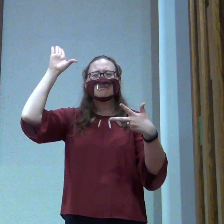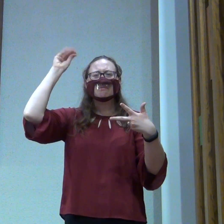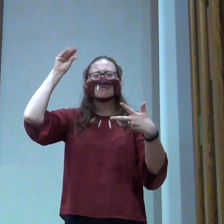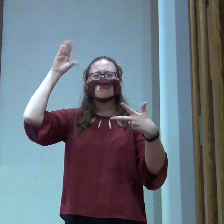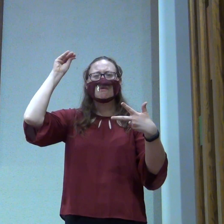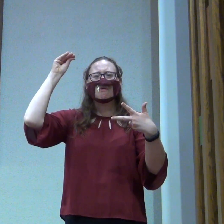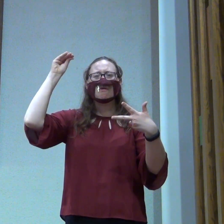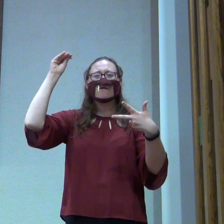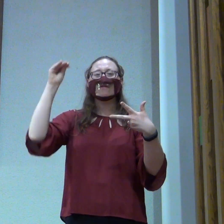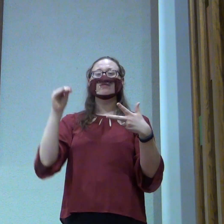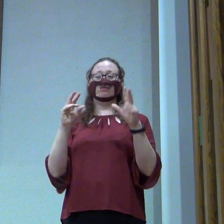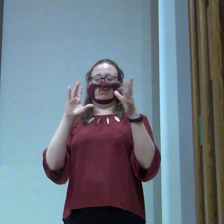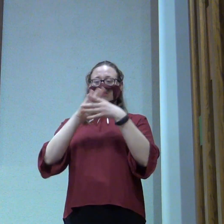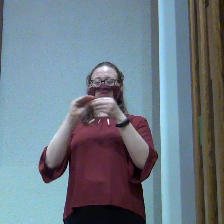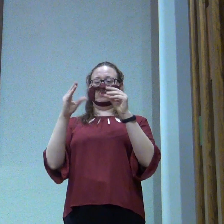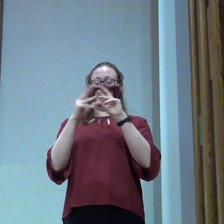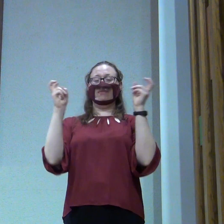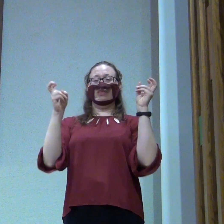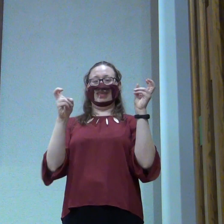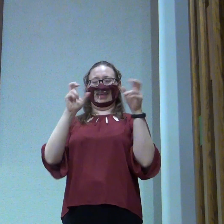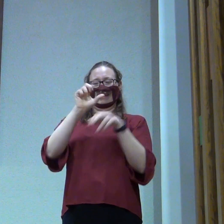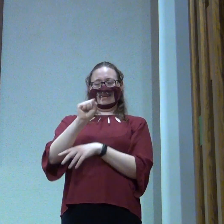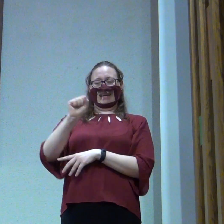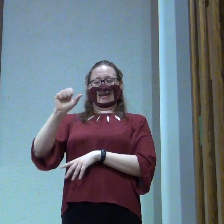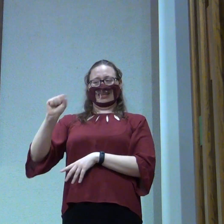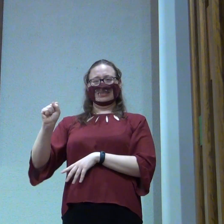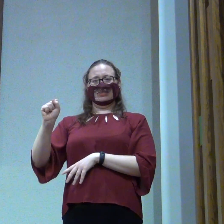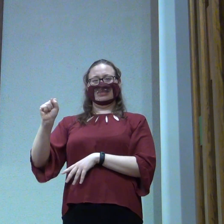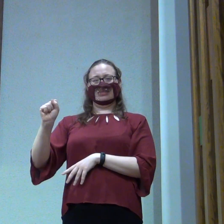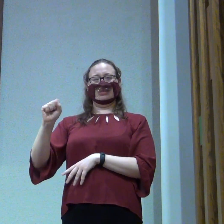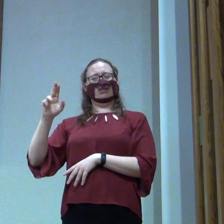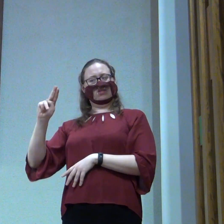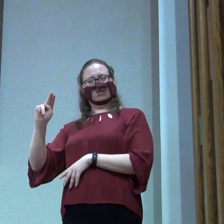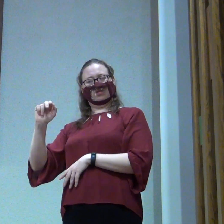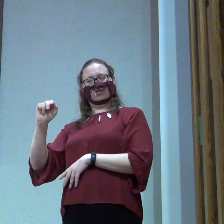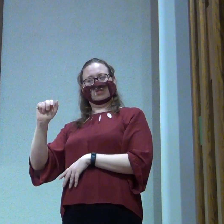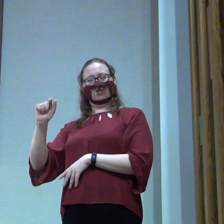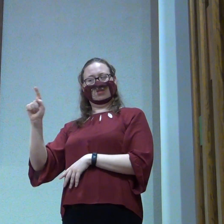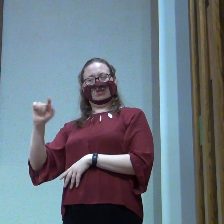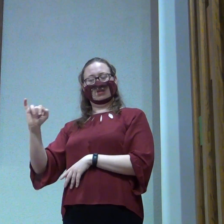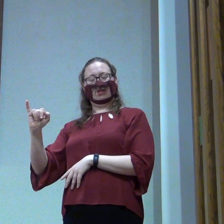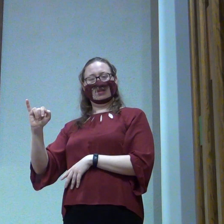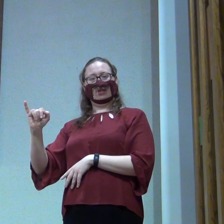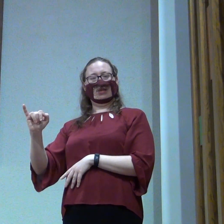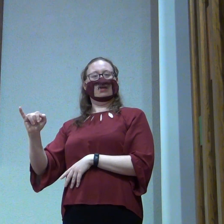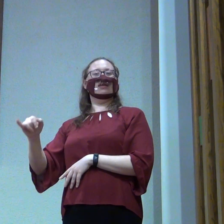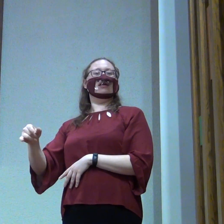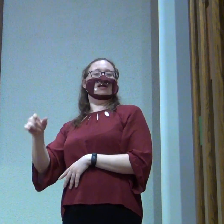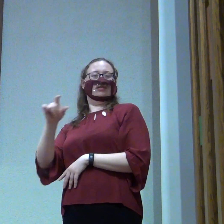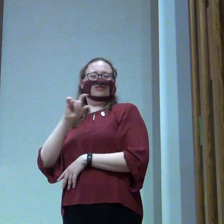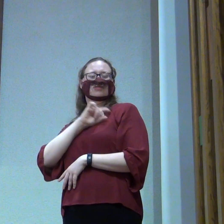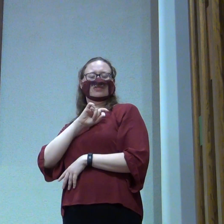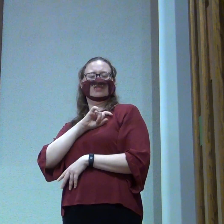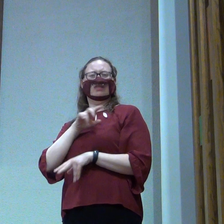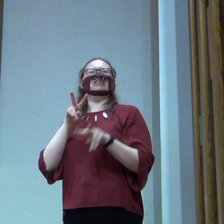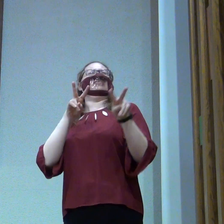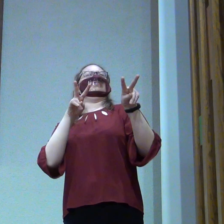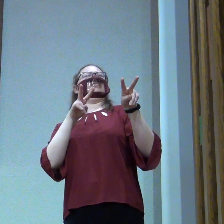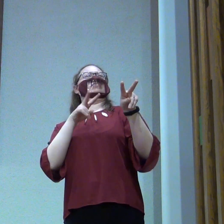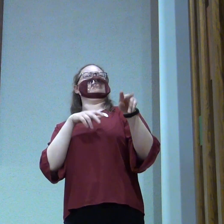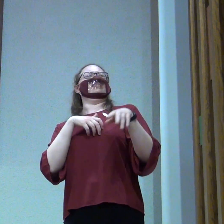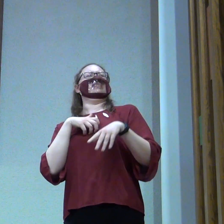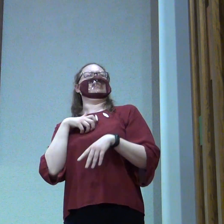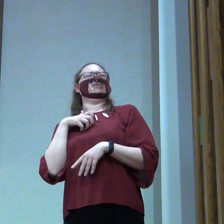And I quote, "The SS seemed more preoccupied, more disturbed